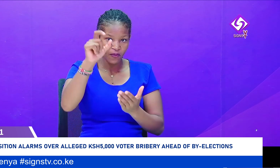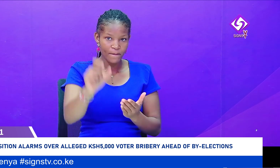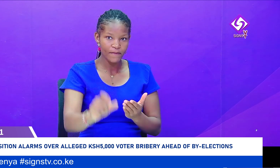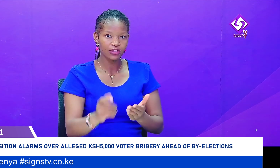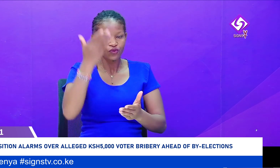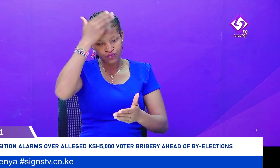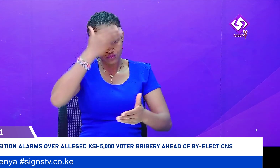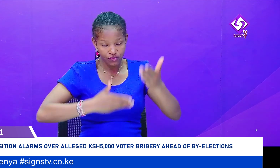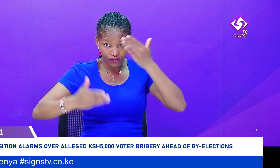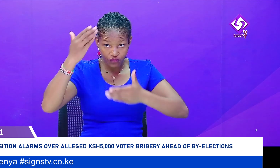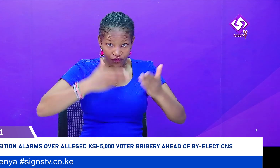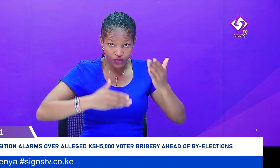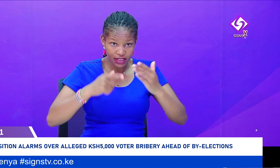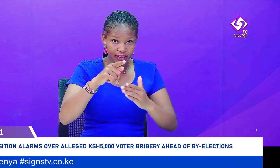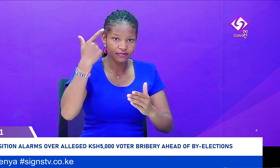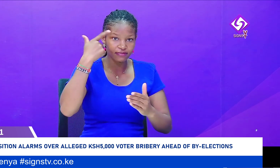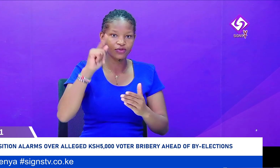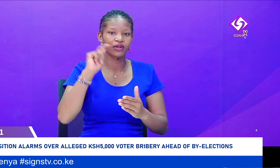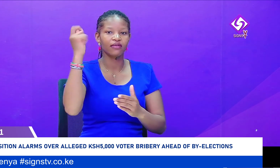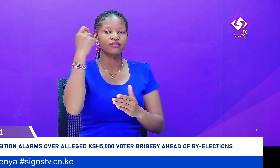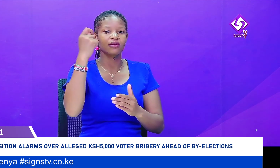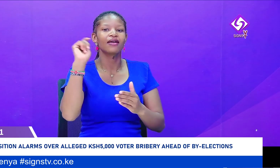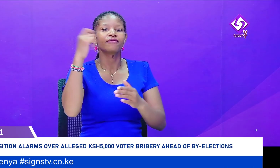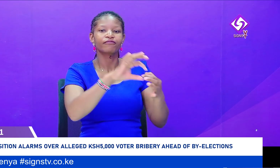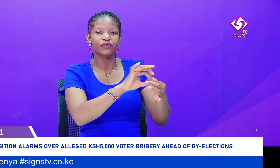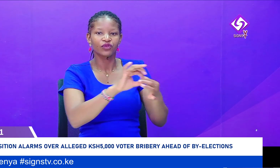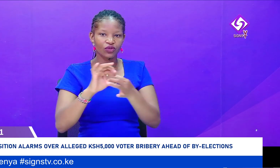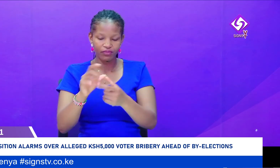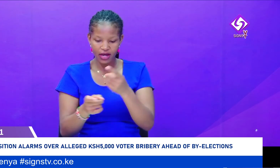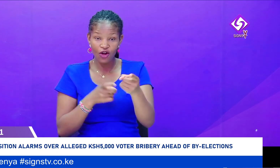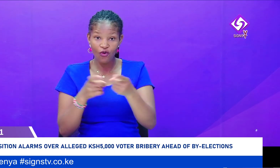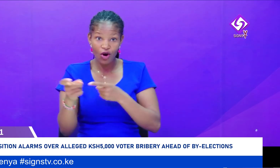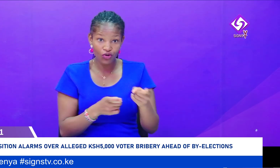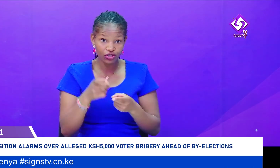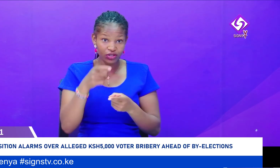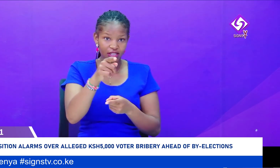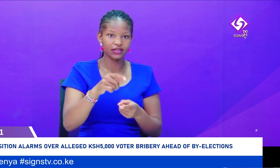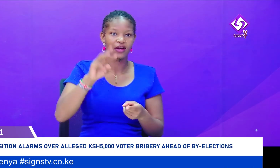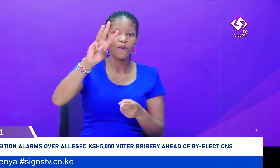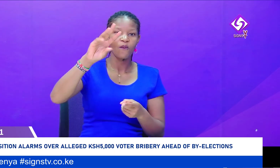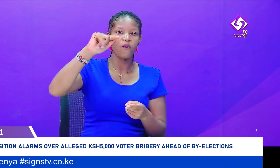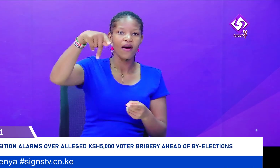2027 by-elections, where their candidates face rivals allied to the Kenya